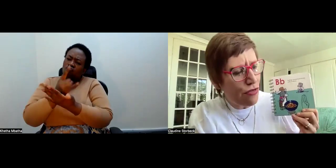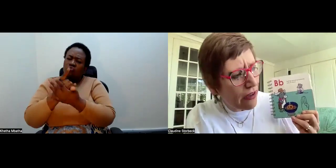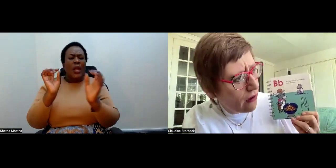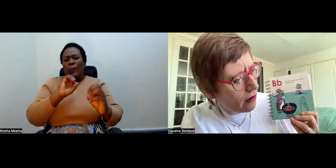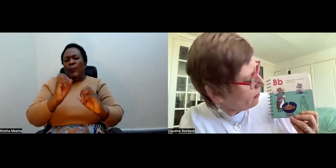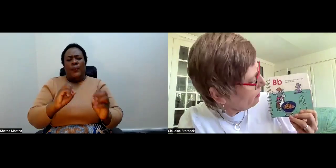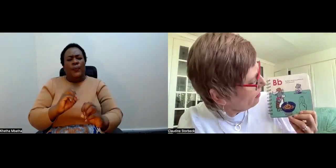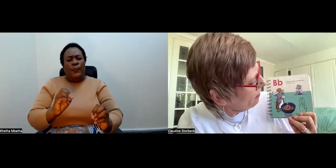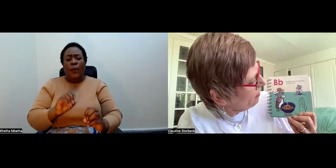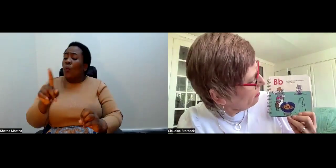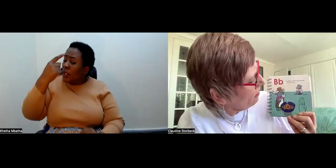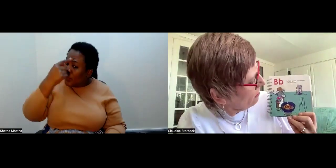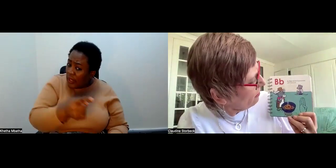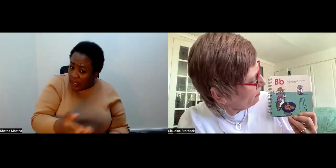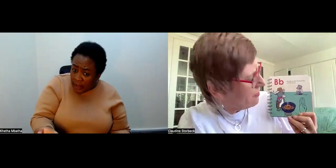What do you think?